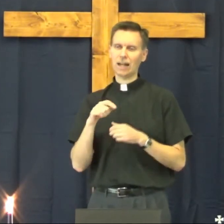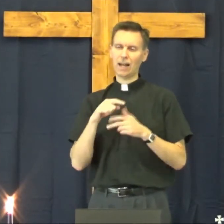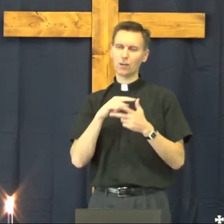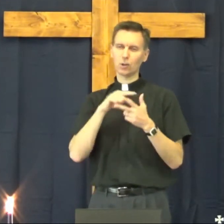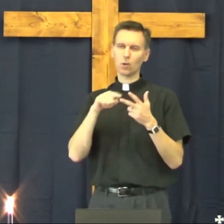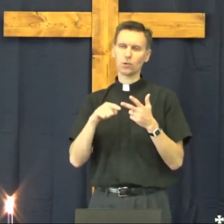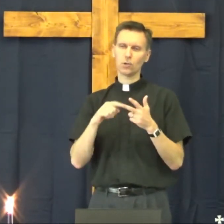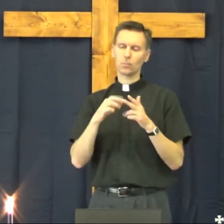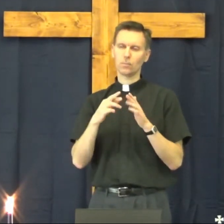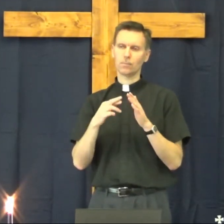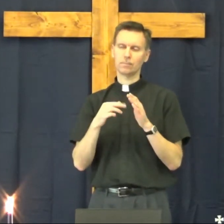Those